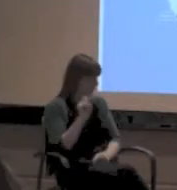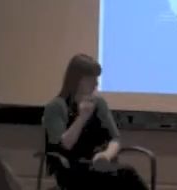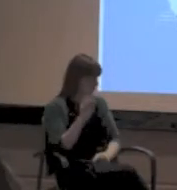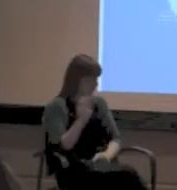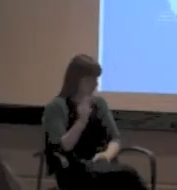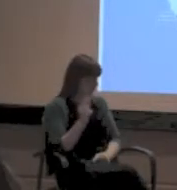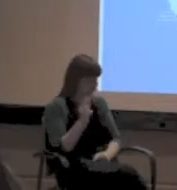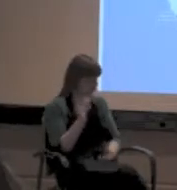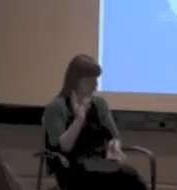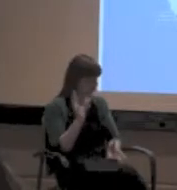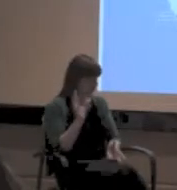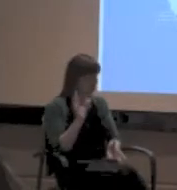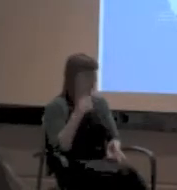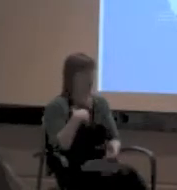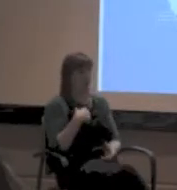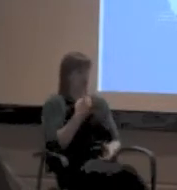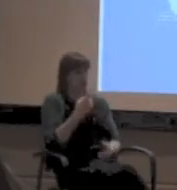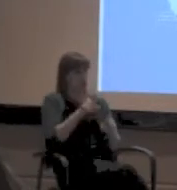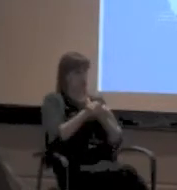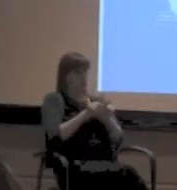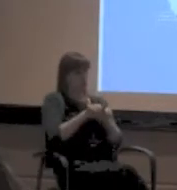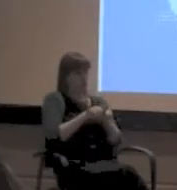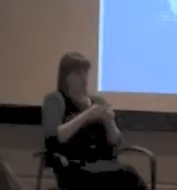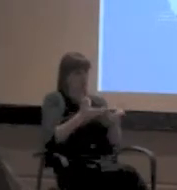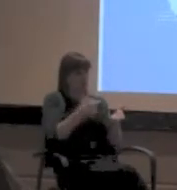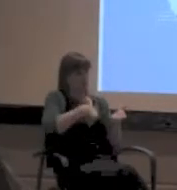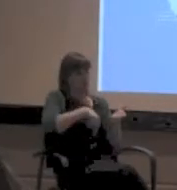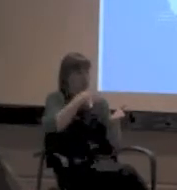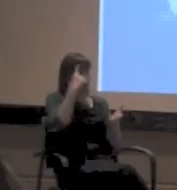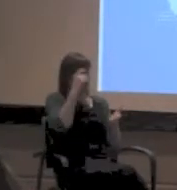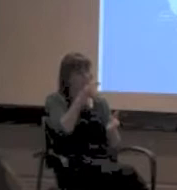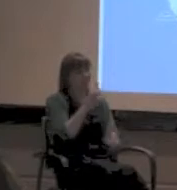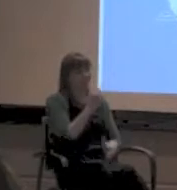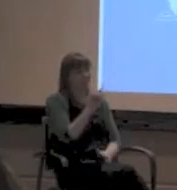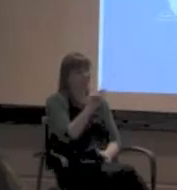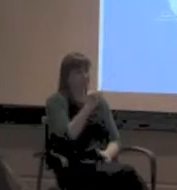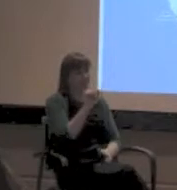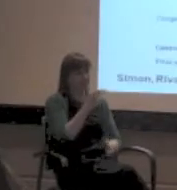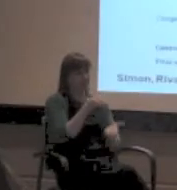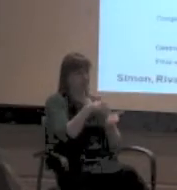everybody. And there's 2 stars in Salt Lake because the data center is here just down the street.